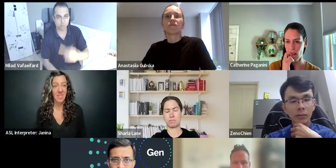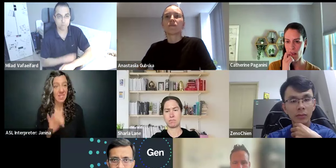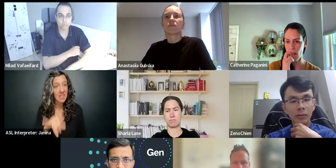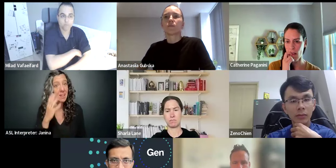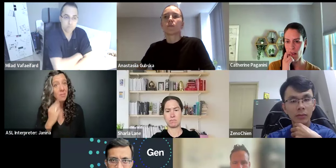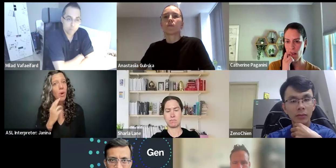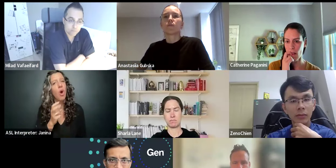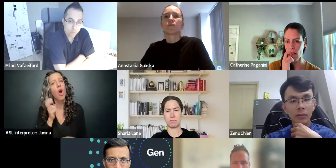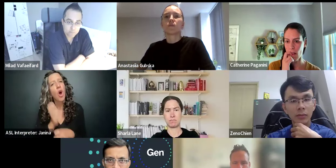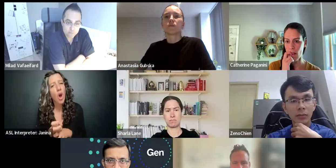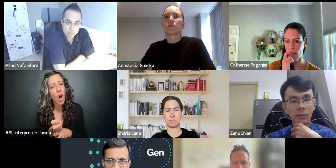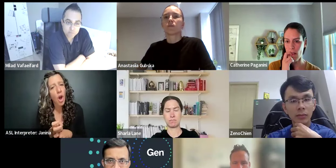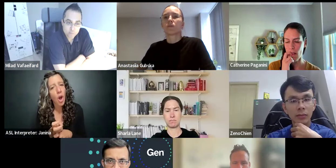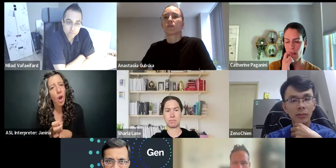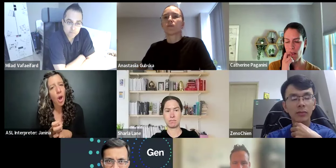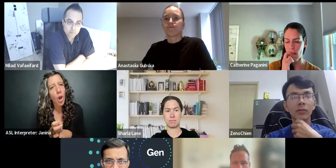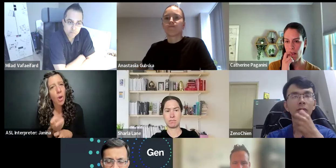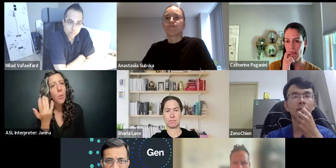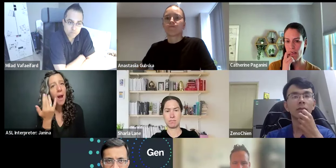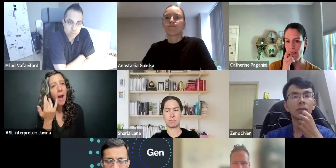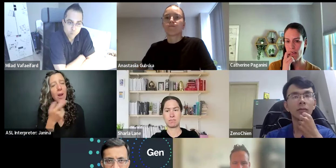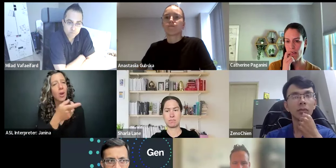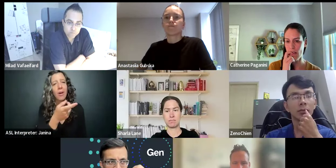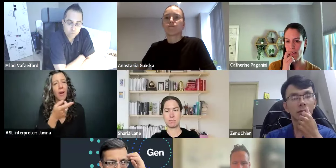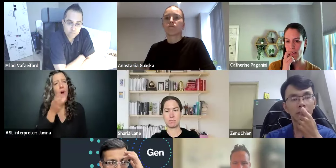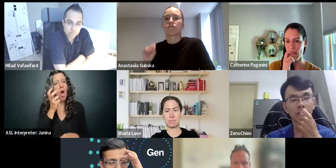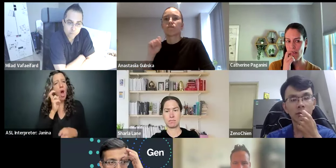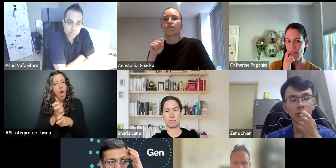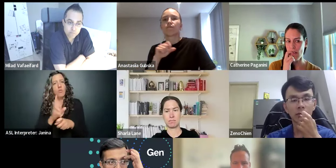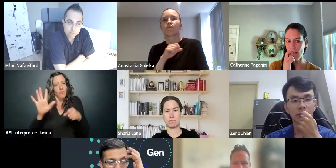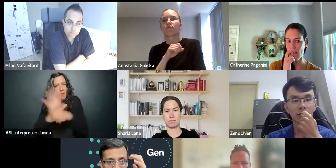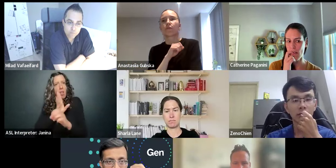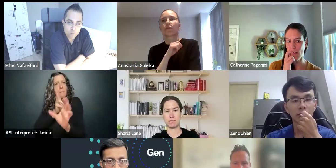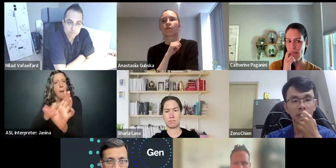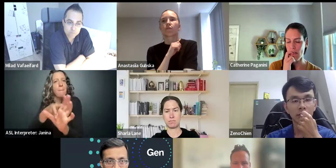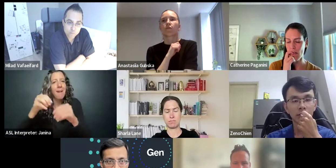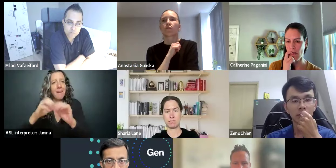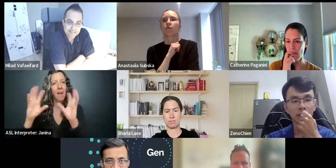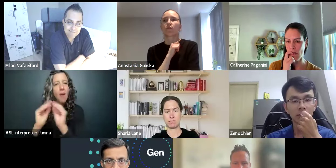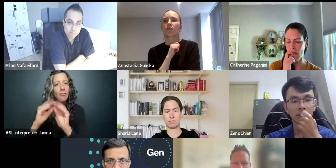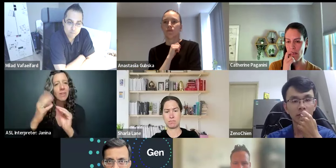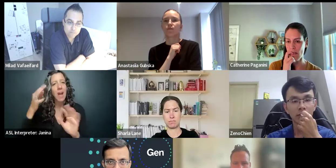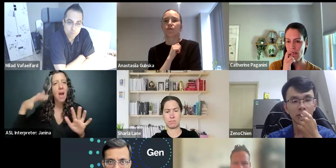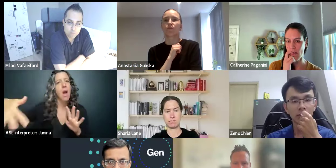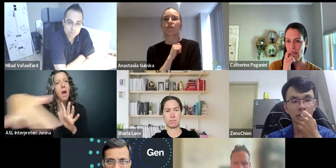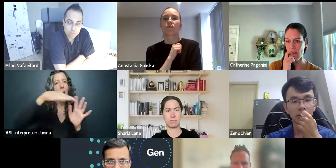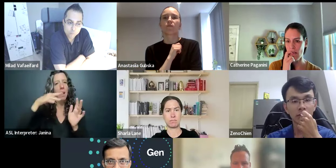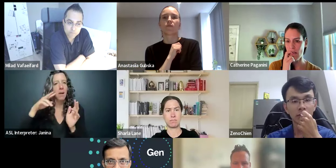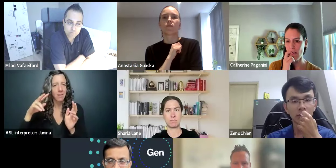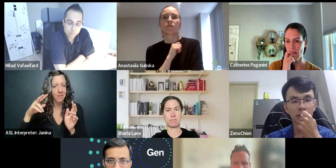you cannot really participate in the conference. And I think the main aim of conference is